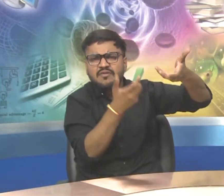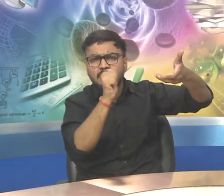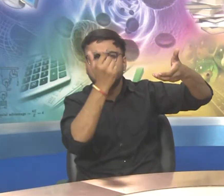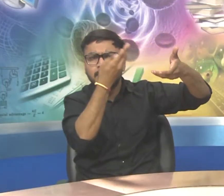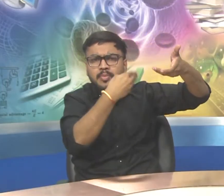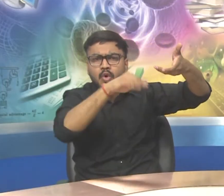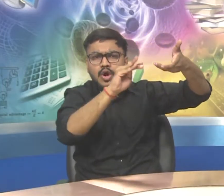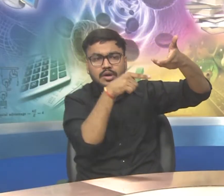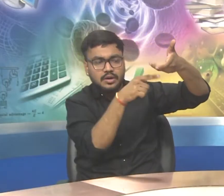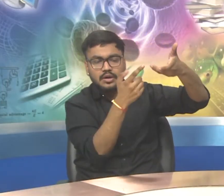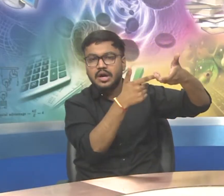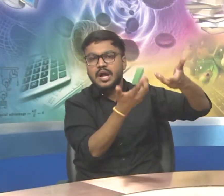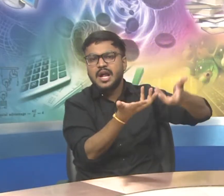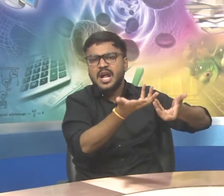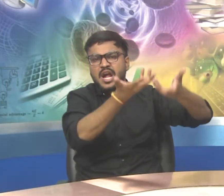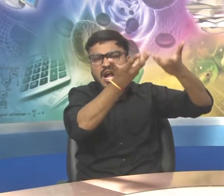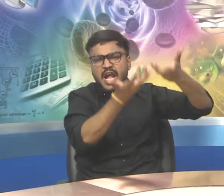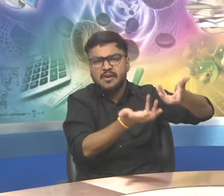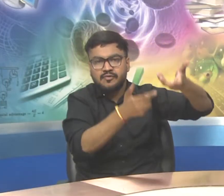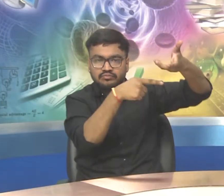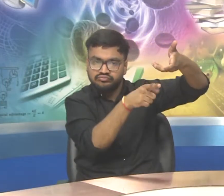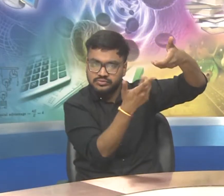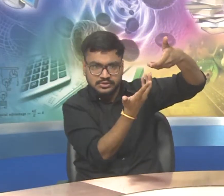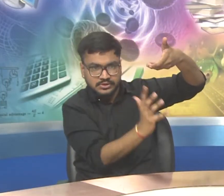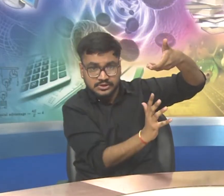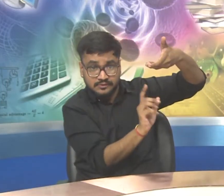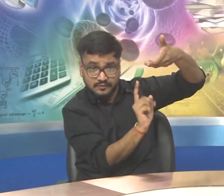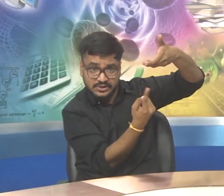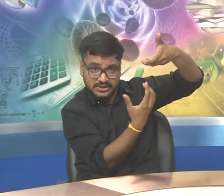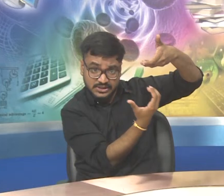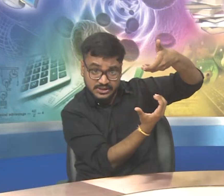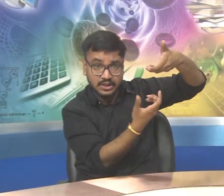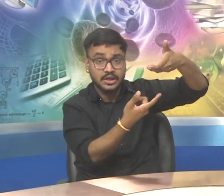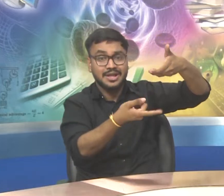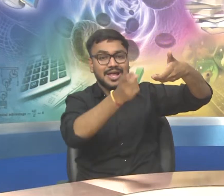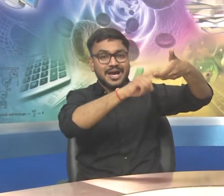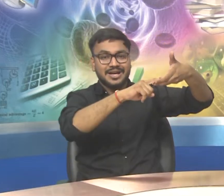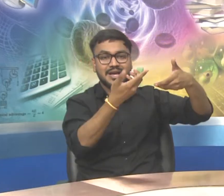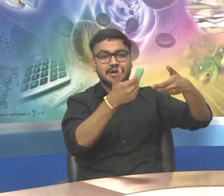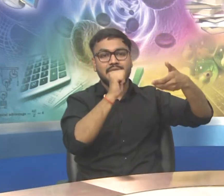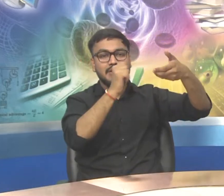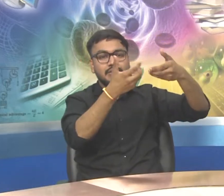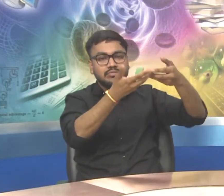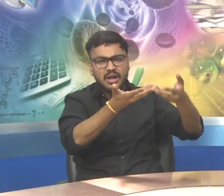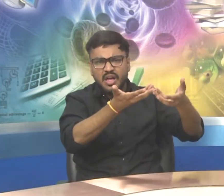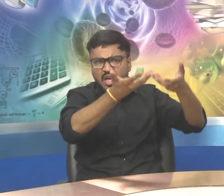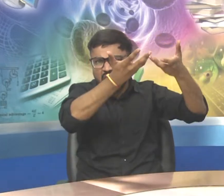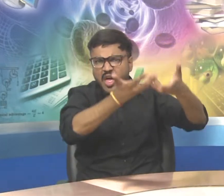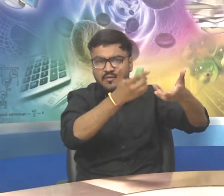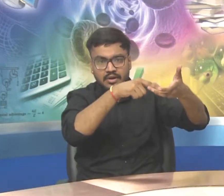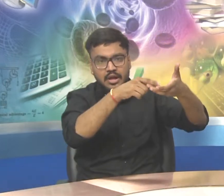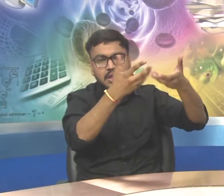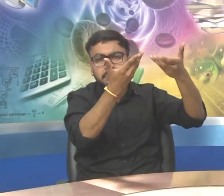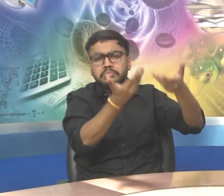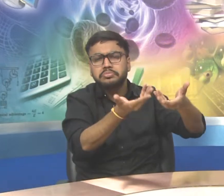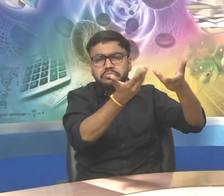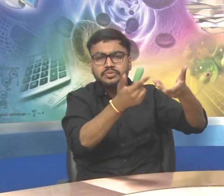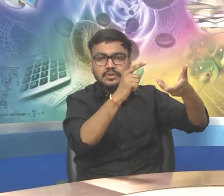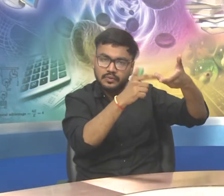Because they do not mix, so the denser liquid, which is heavier liquid, settles at the